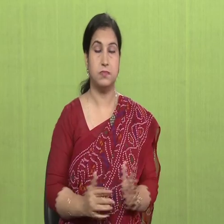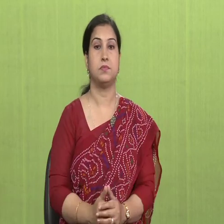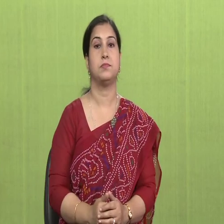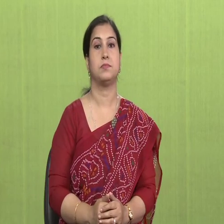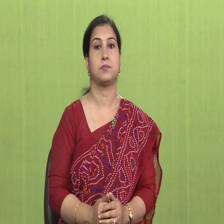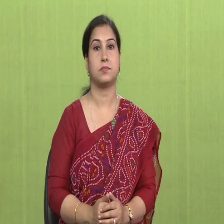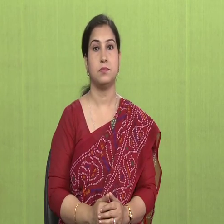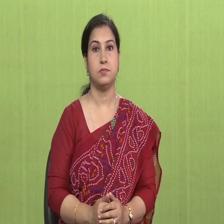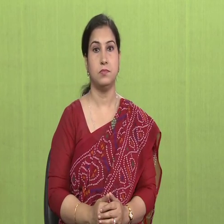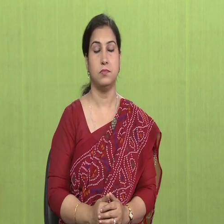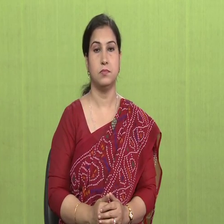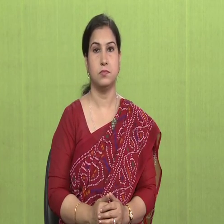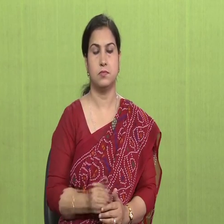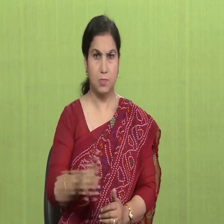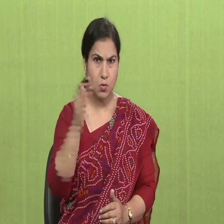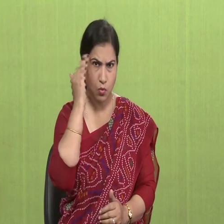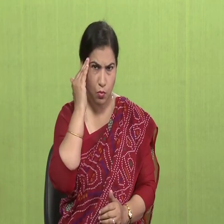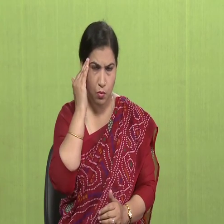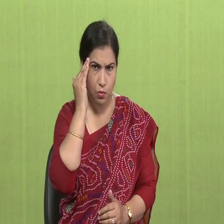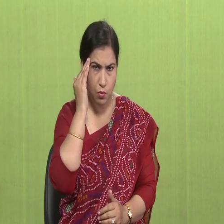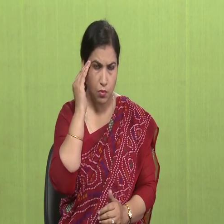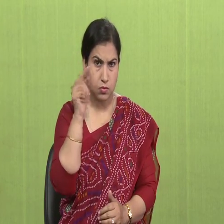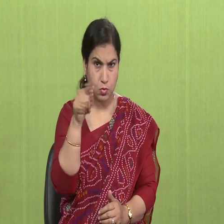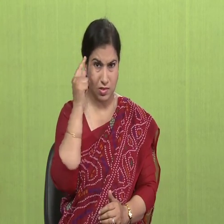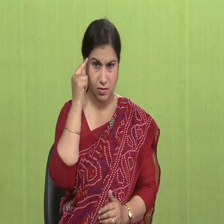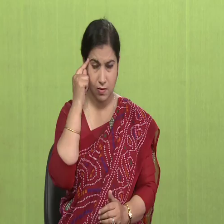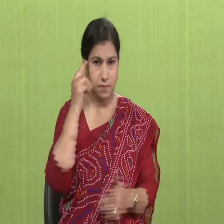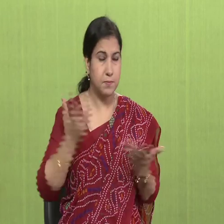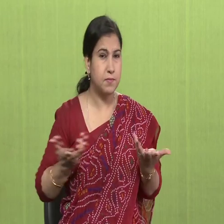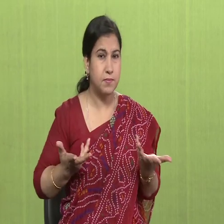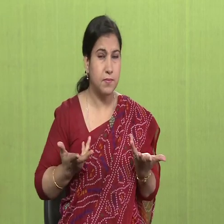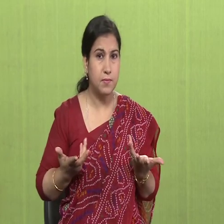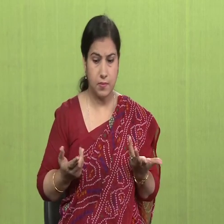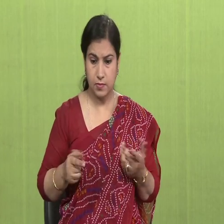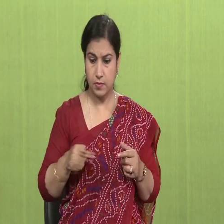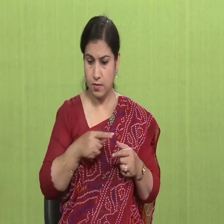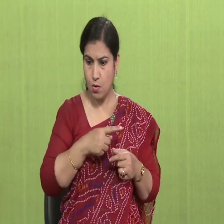Do you think that loss of biodiversity